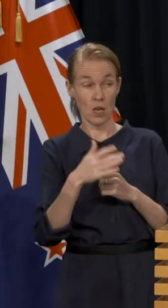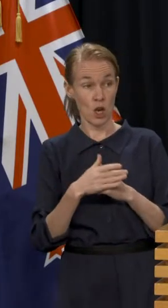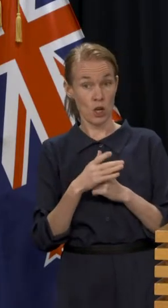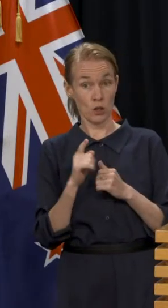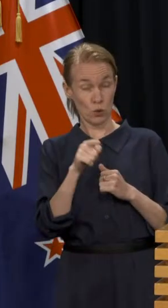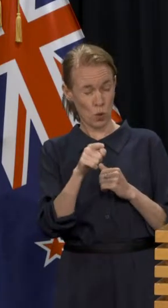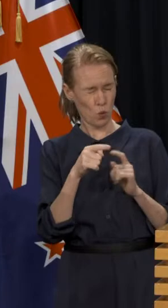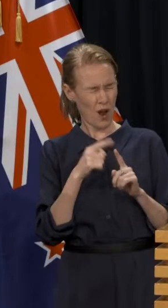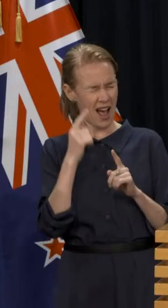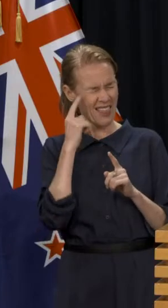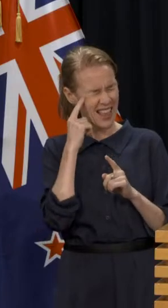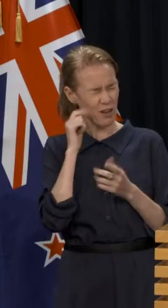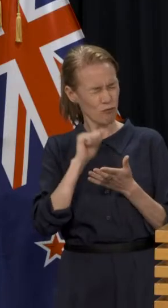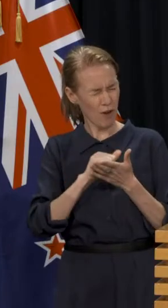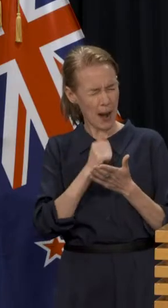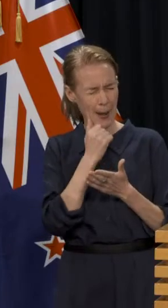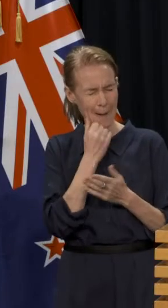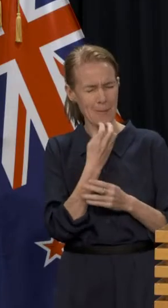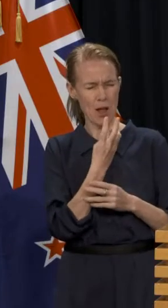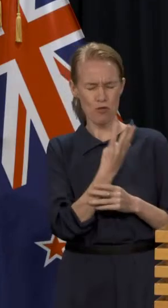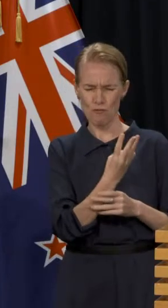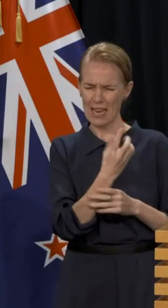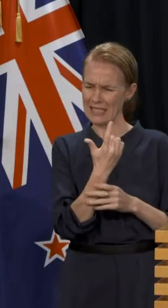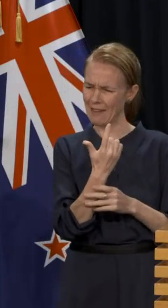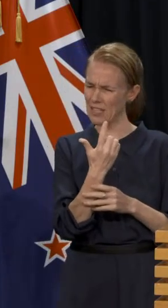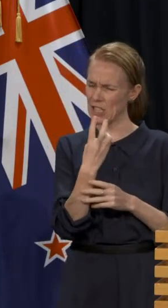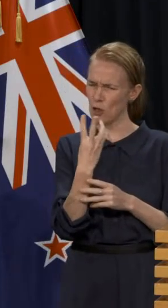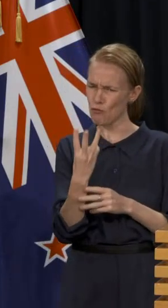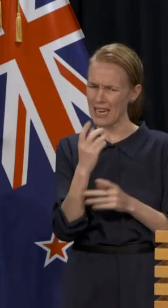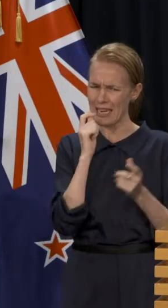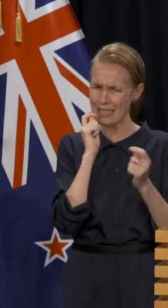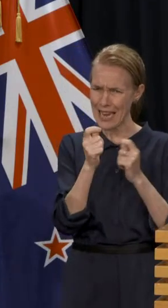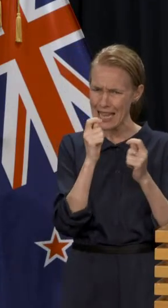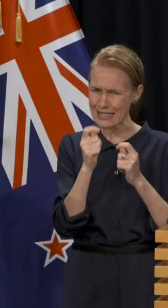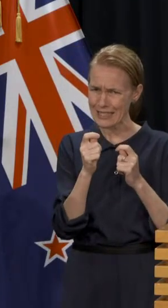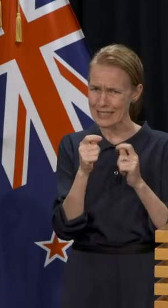isolation facilities. Does that include the staff testing, or is that classed as outside